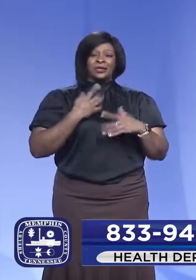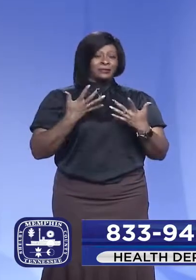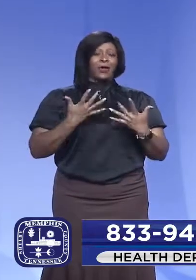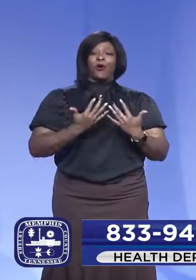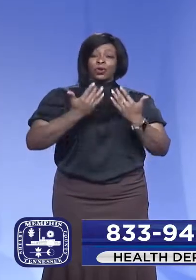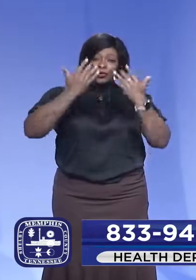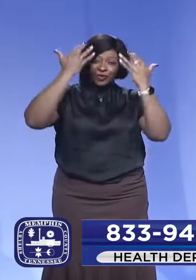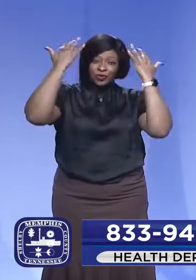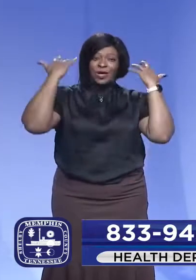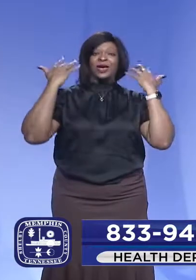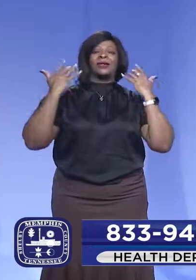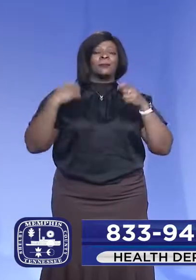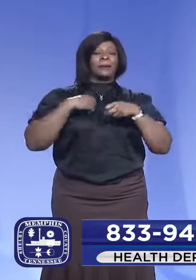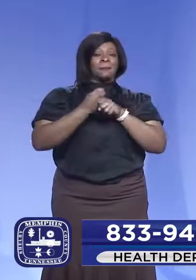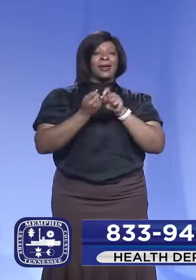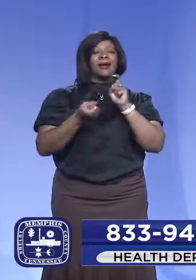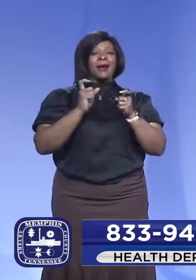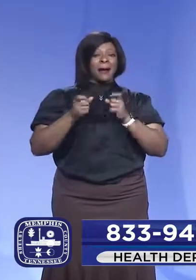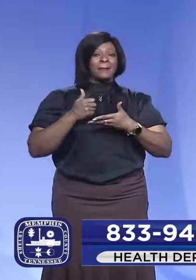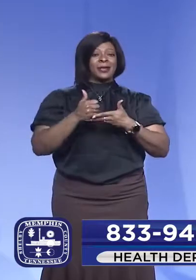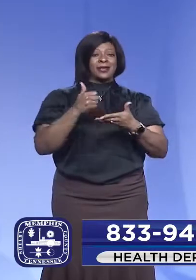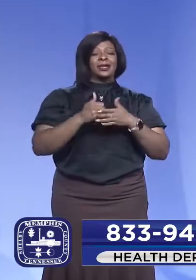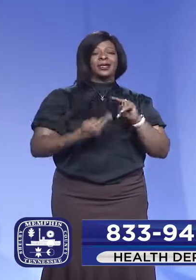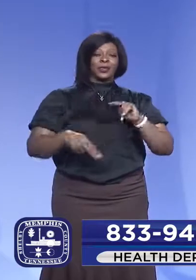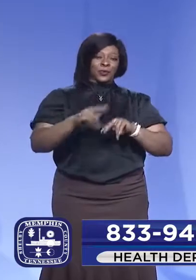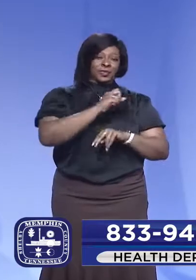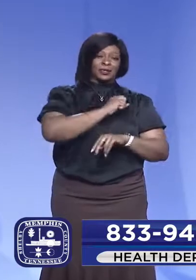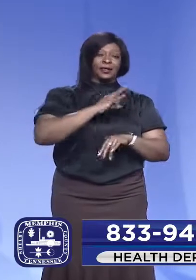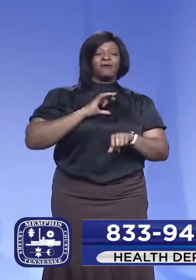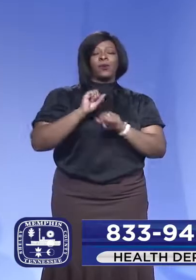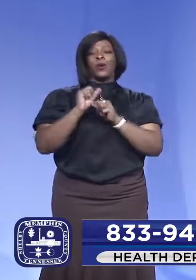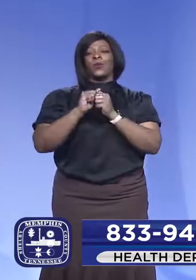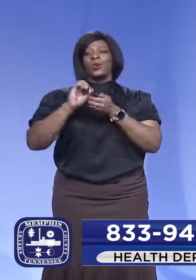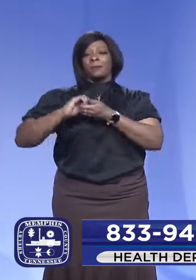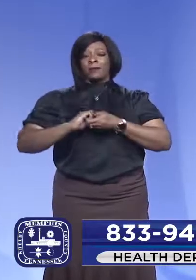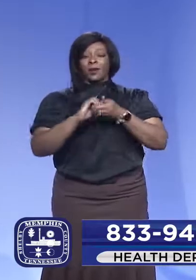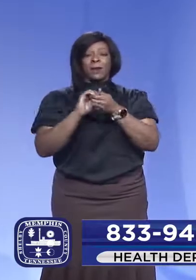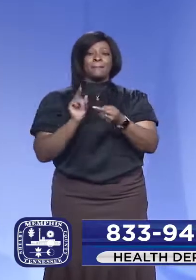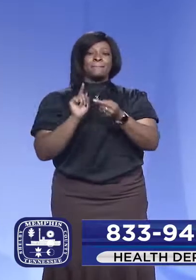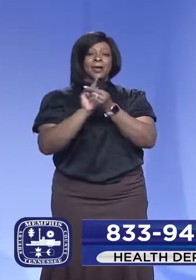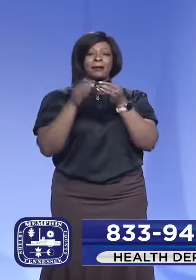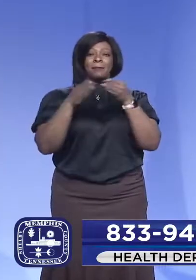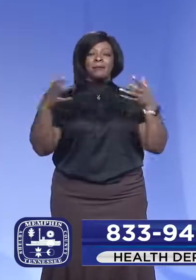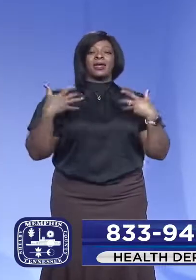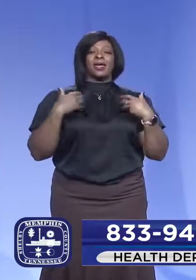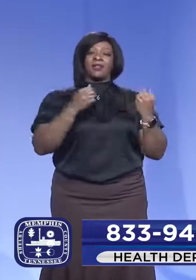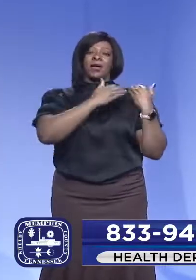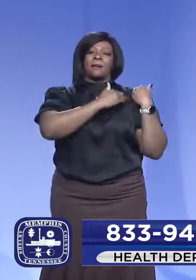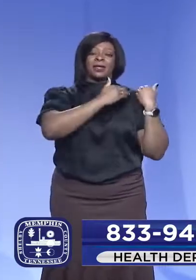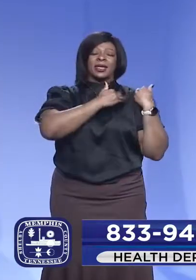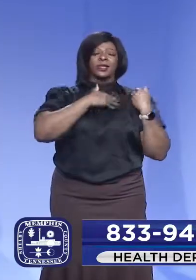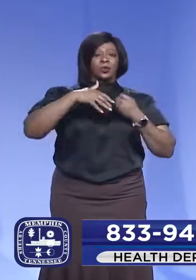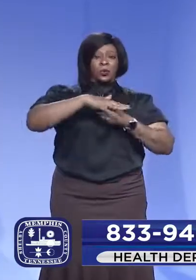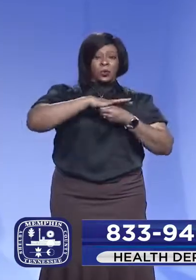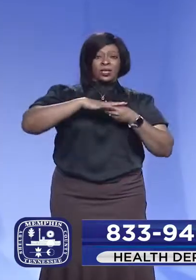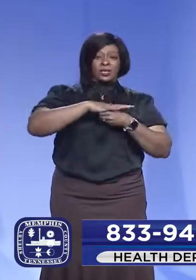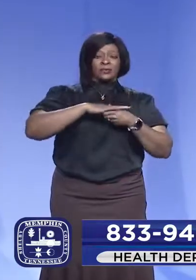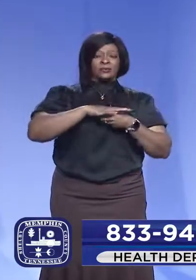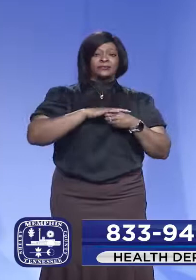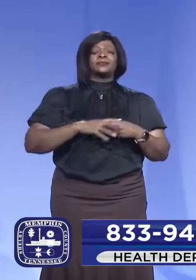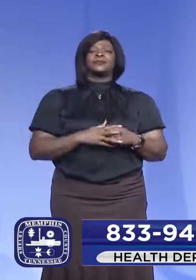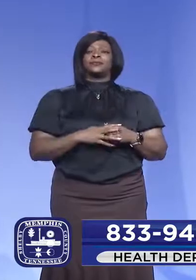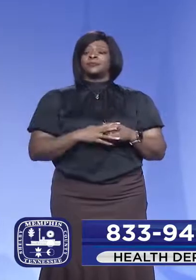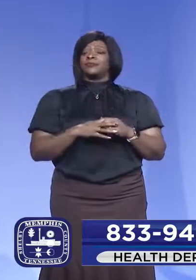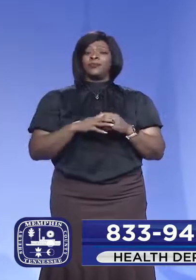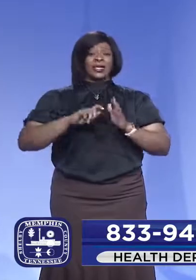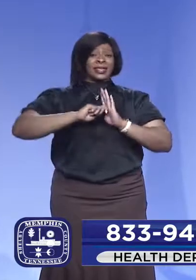throughout, but have made accommodations, increased staff, worked with partners to meet our public health obligations locally. So the